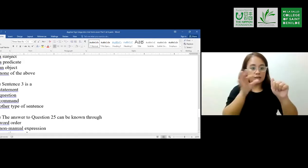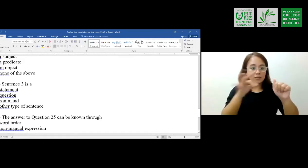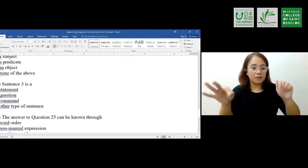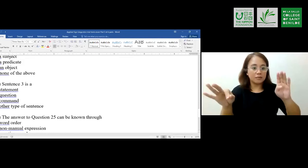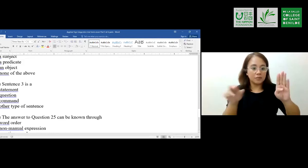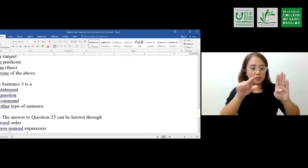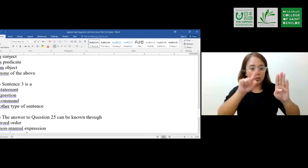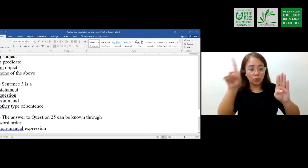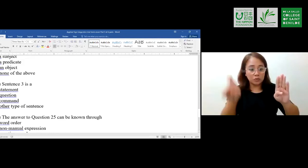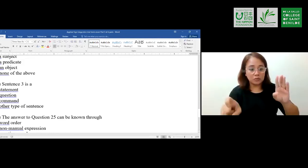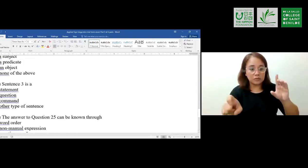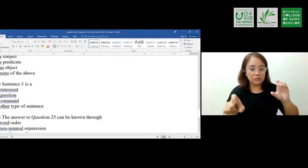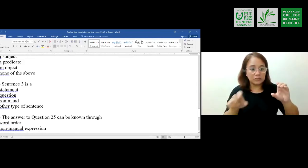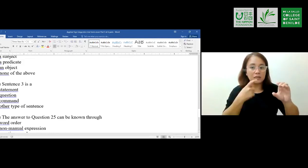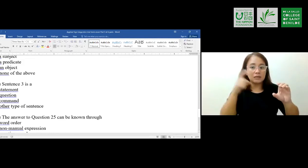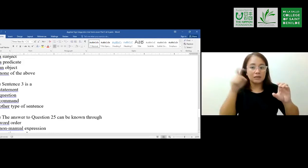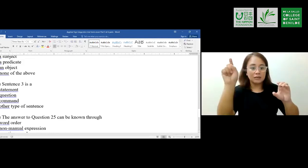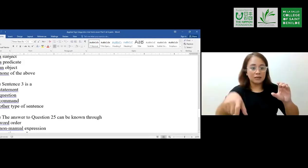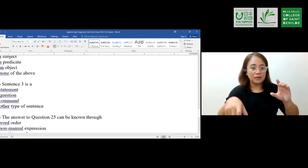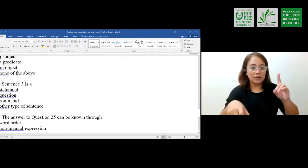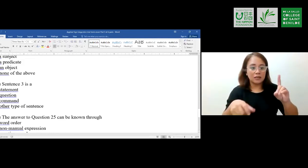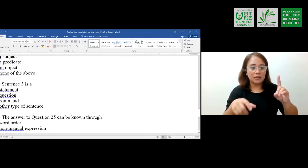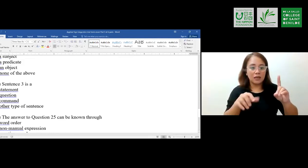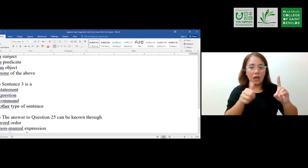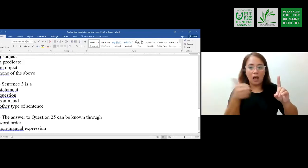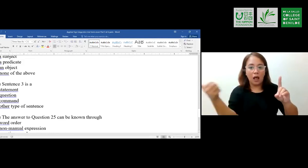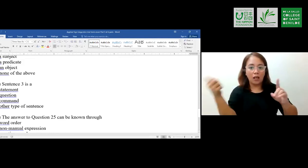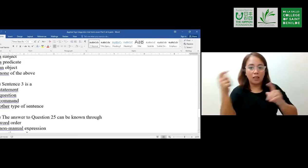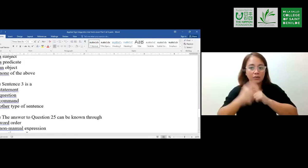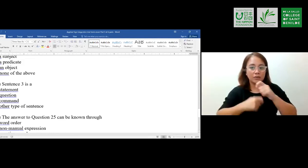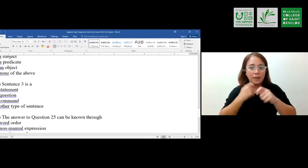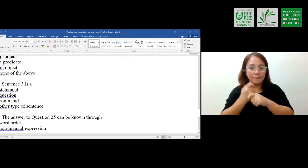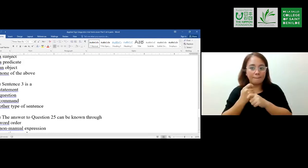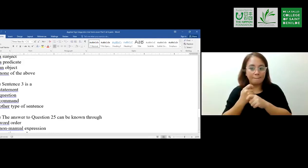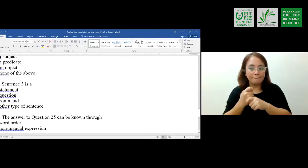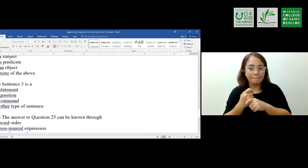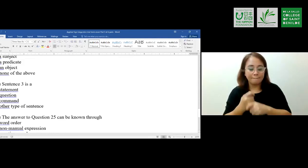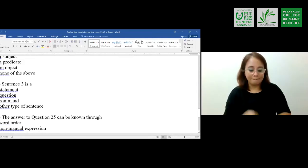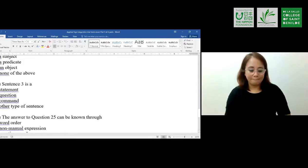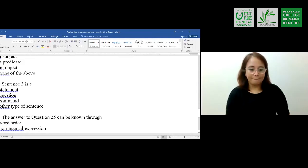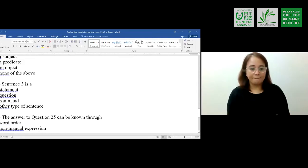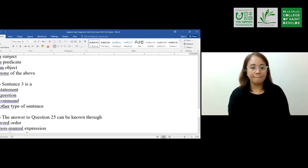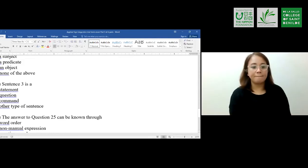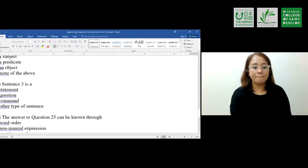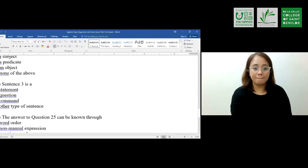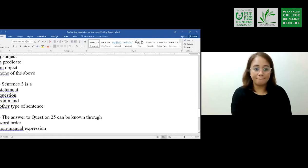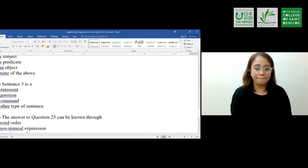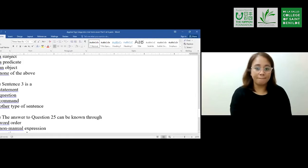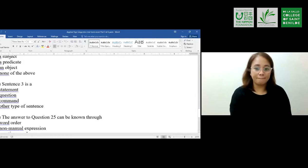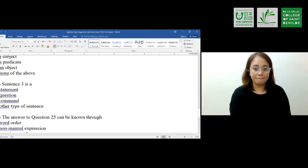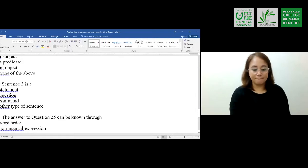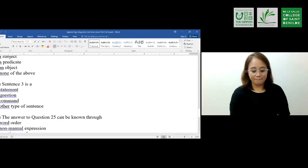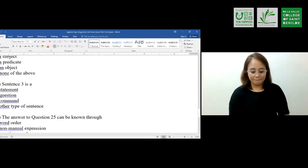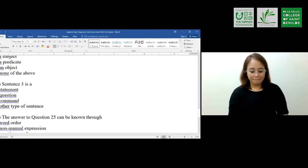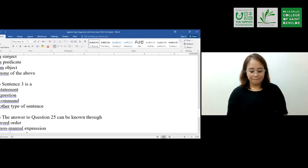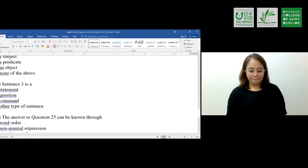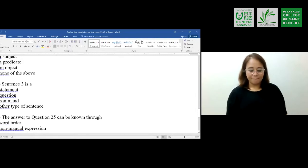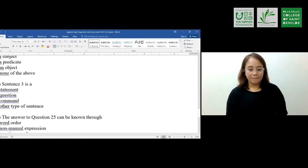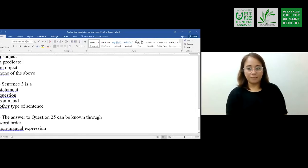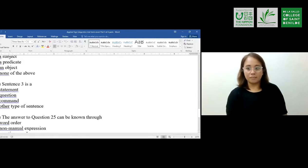a command, D, other type. I see B and A. One A